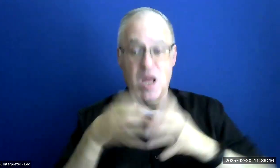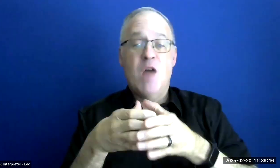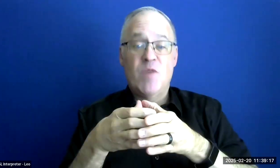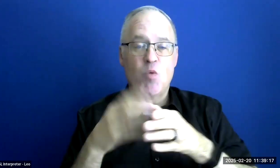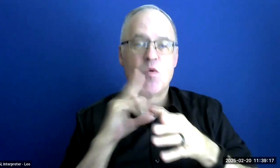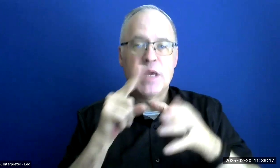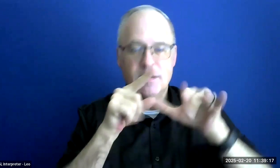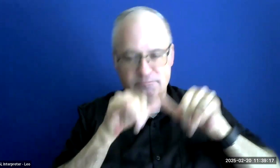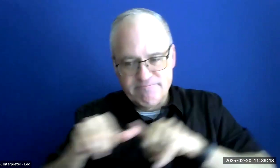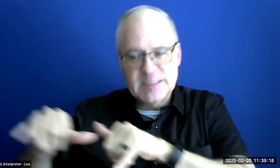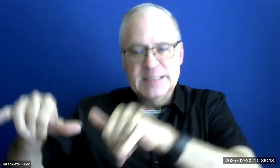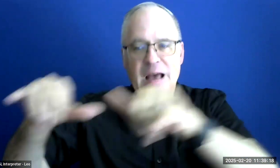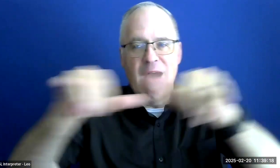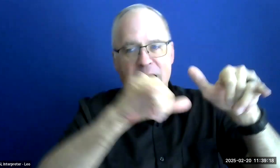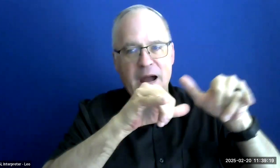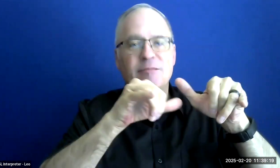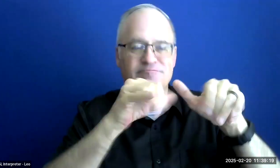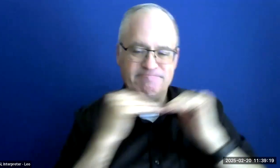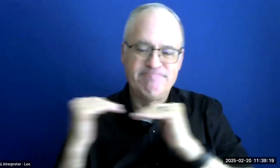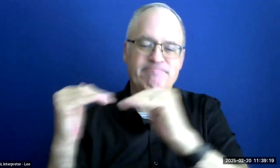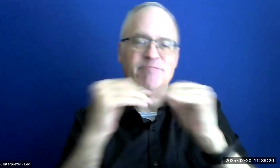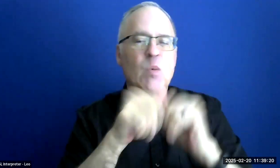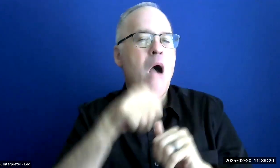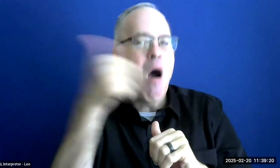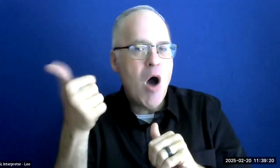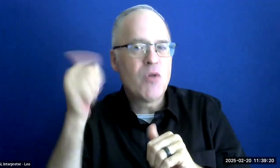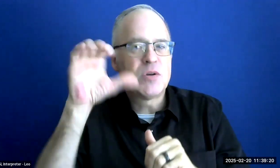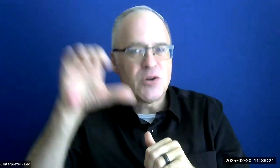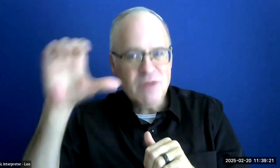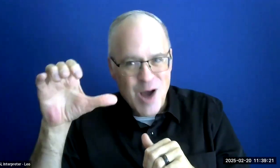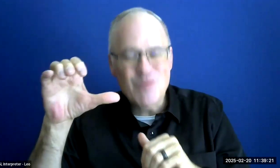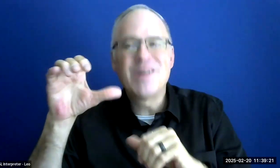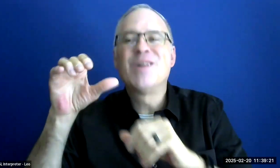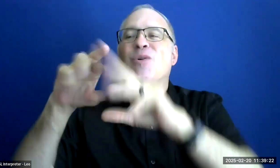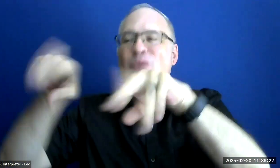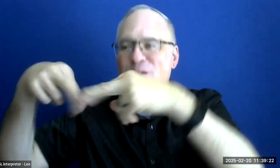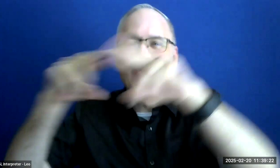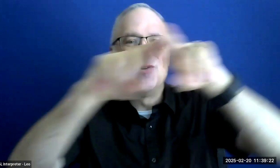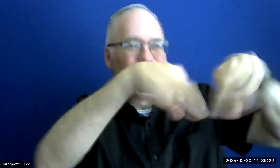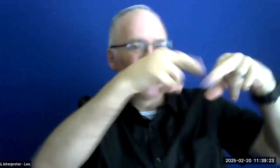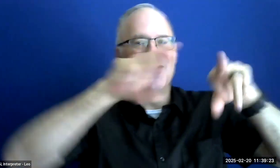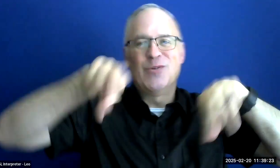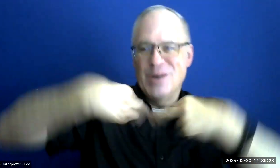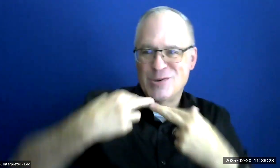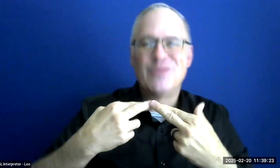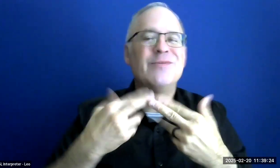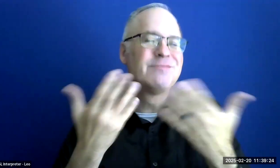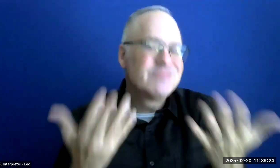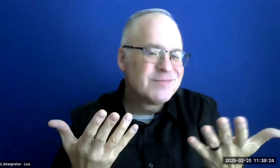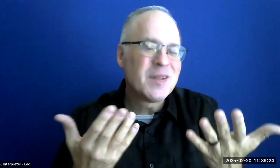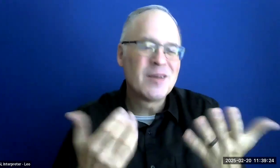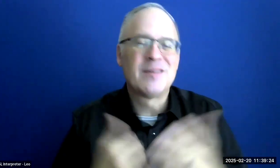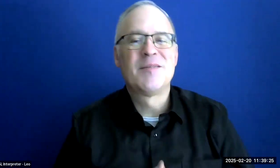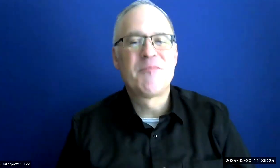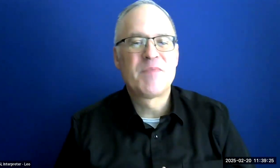that essentially creates and approves annual conferences and establishes where all of their boundaries are. Right